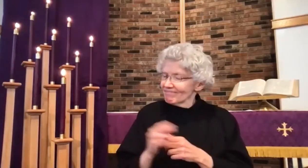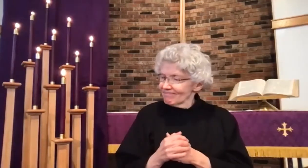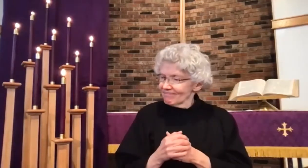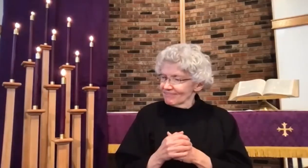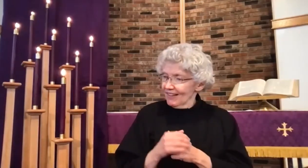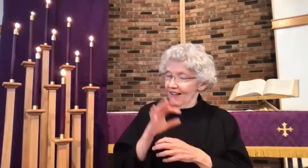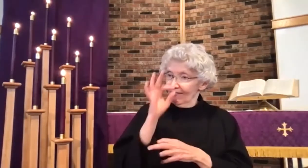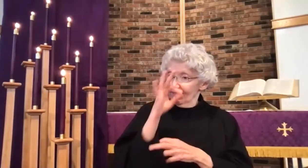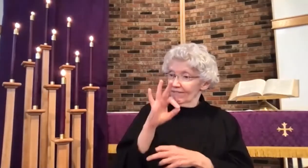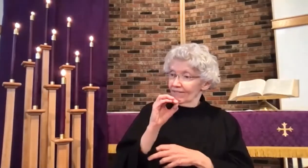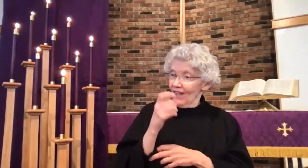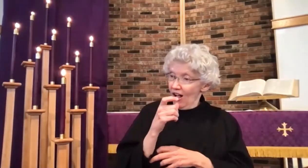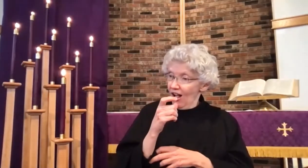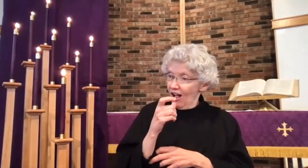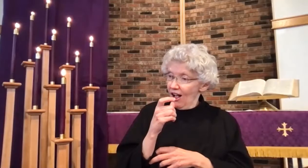Jesus replied,